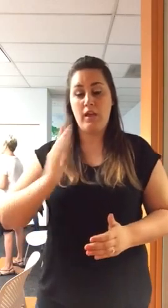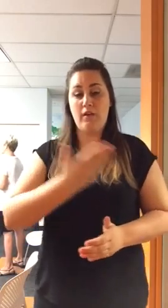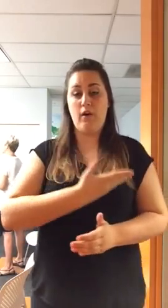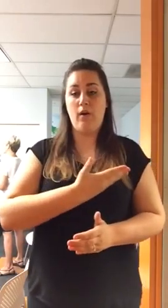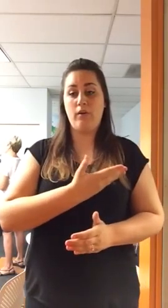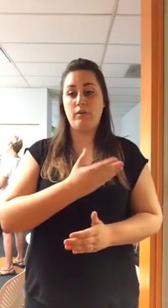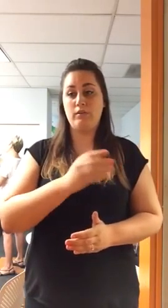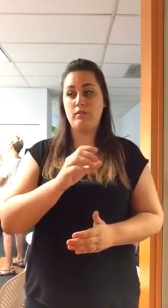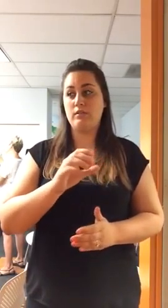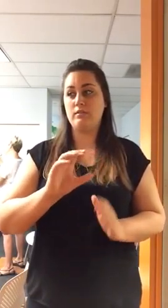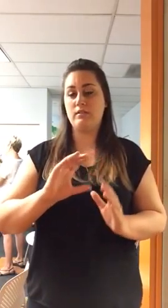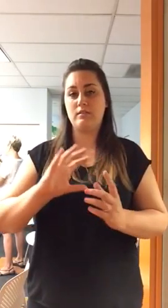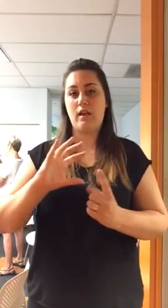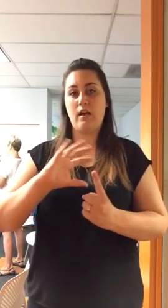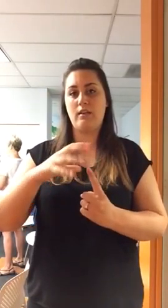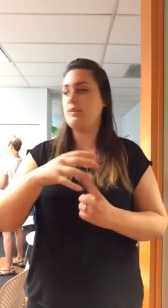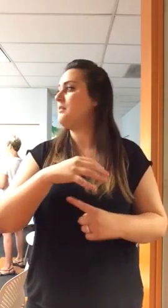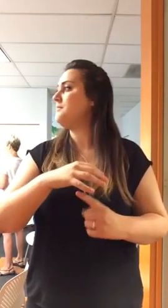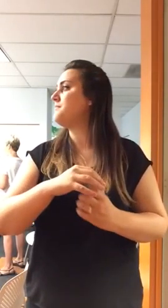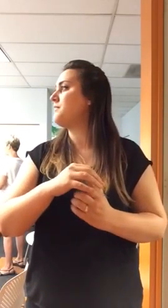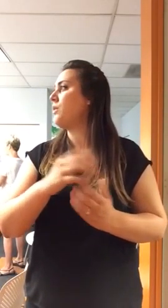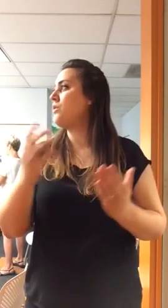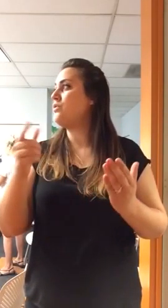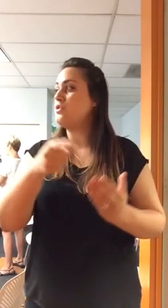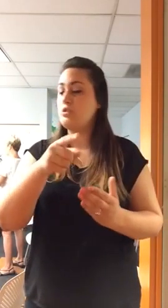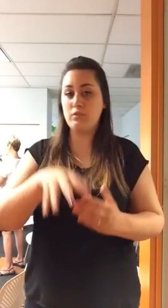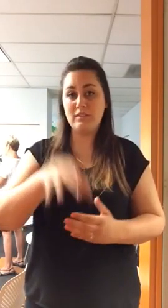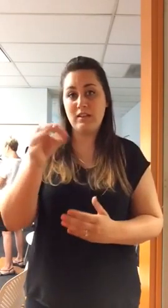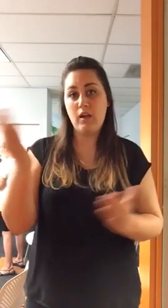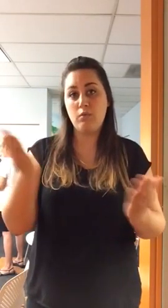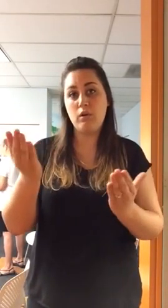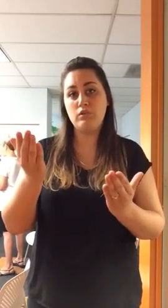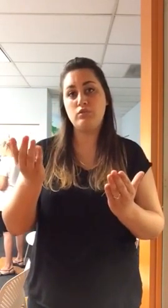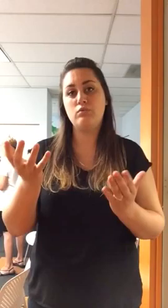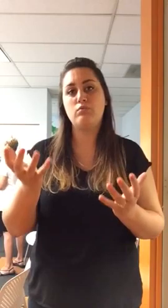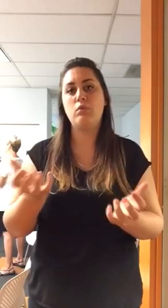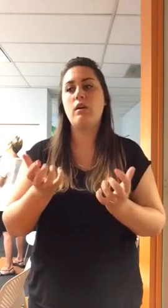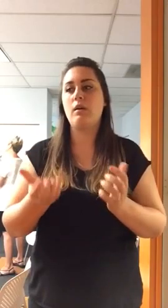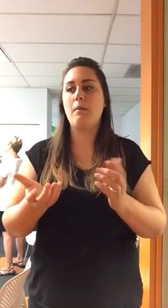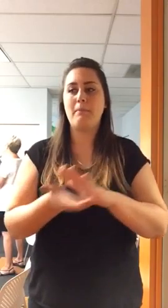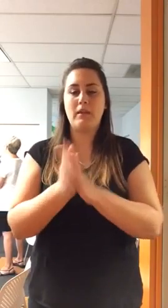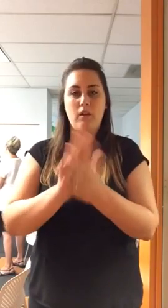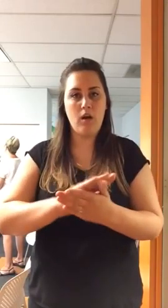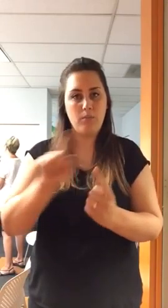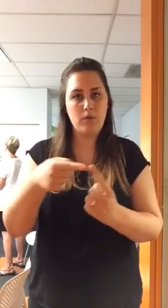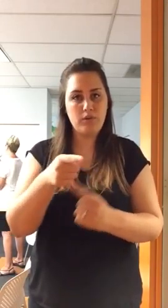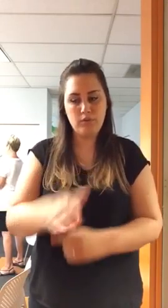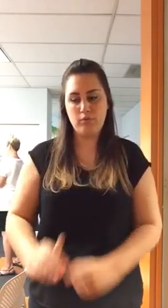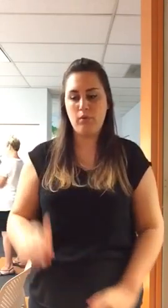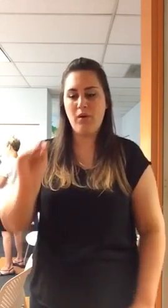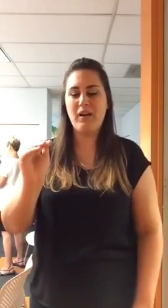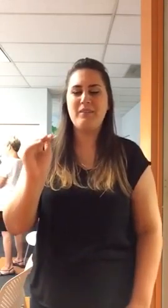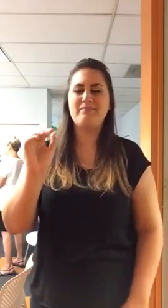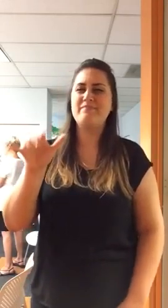get to choose what you want to be when you grow up? In America, do we get to choose what we want to be when we grow up? To a certain extent, yes. I mean,